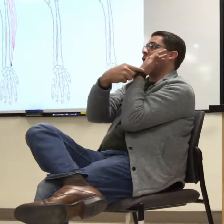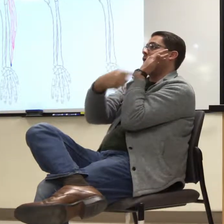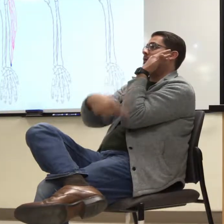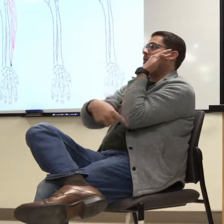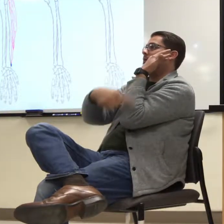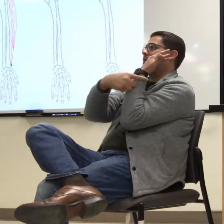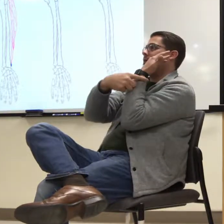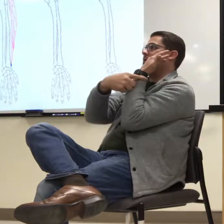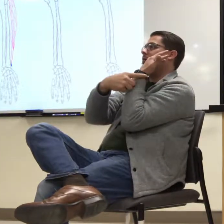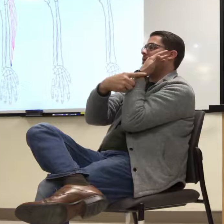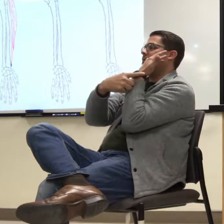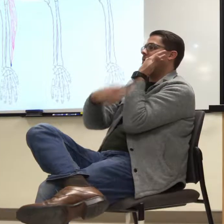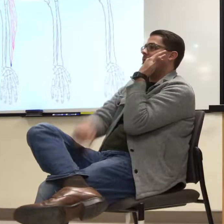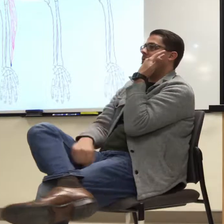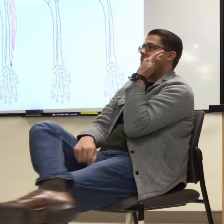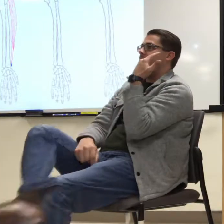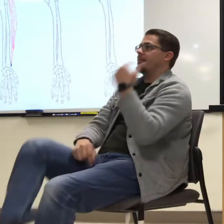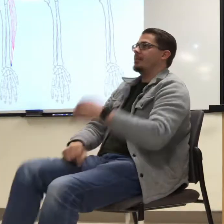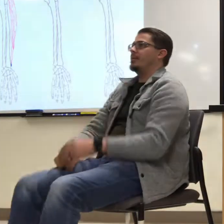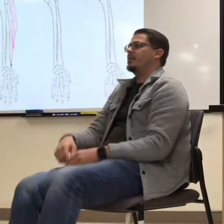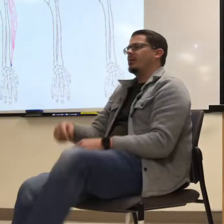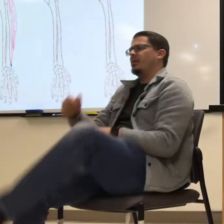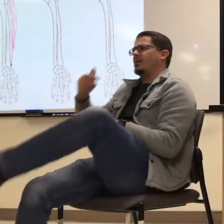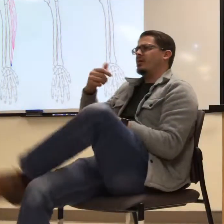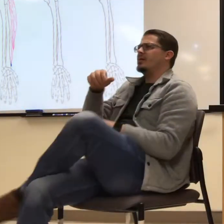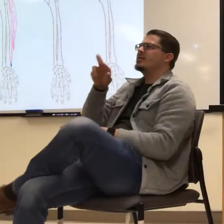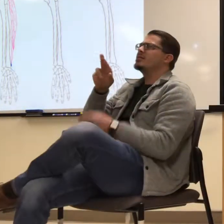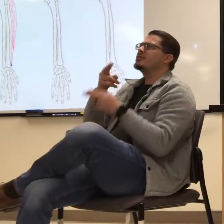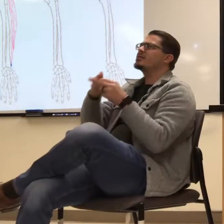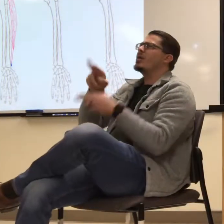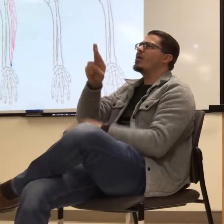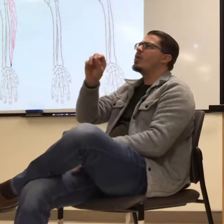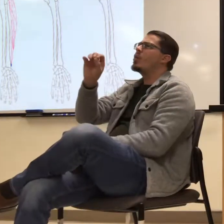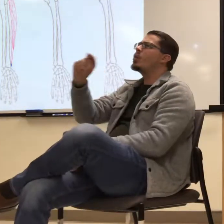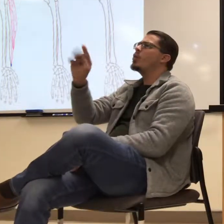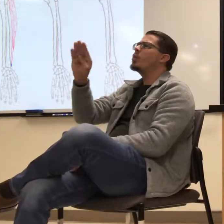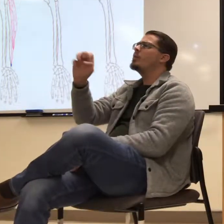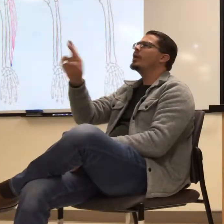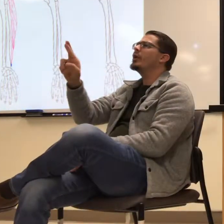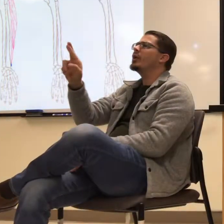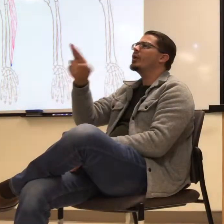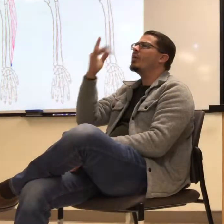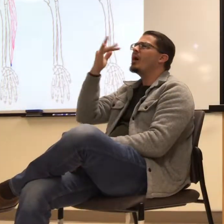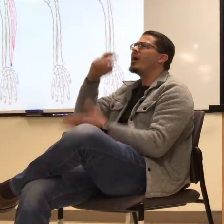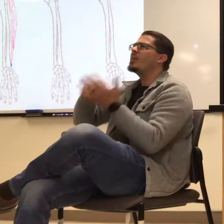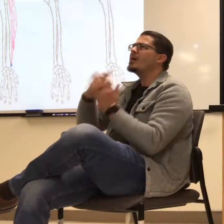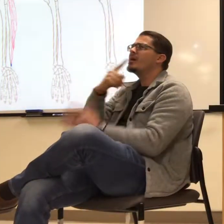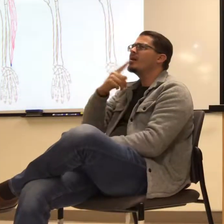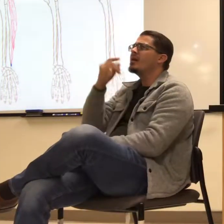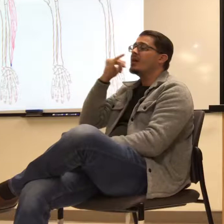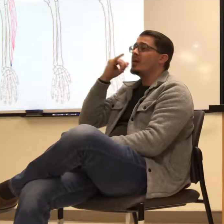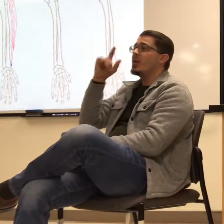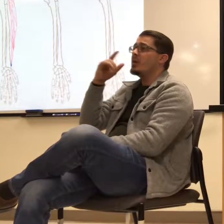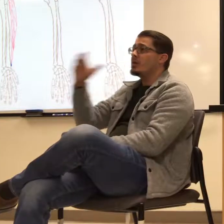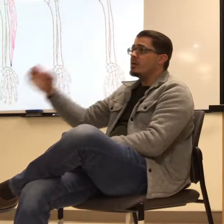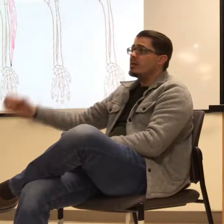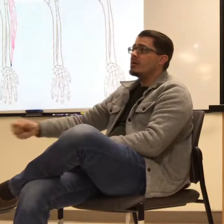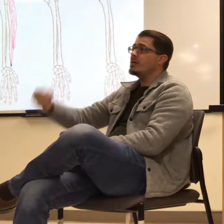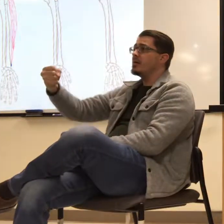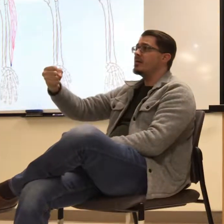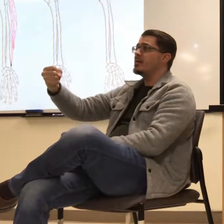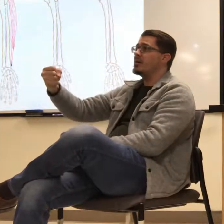I remember a thing my anatomy instructor said that's kind of funny, ha ha ha. But what do you really mean by that? When you grab a mug or a